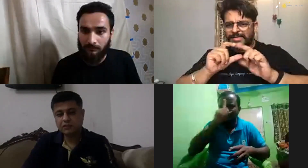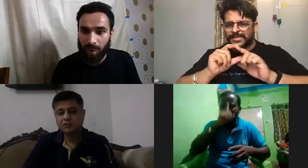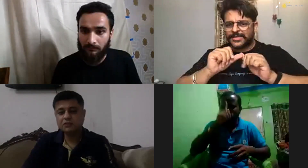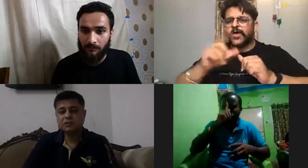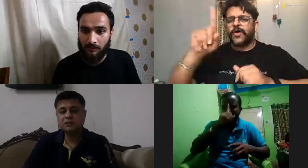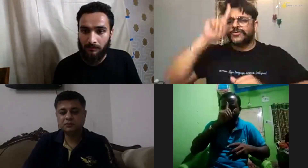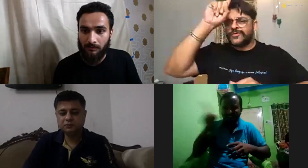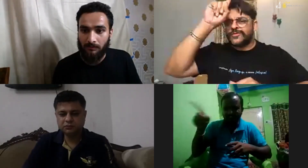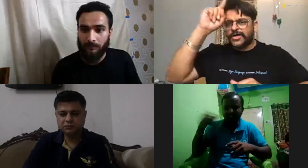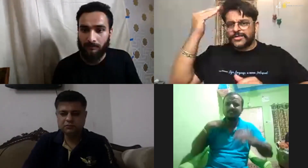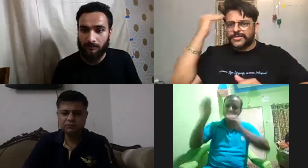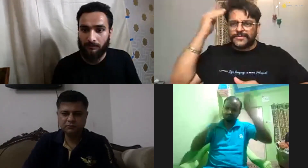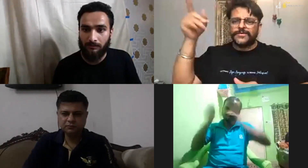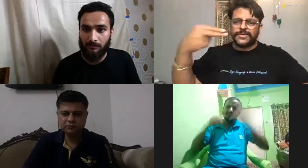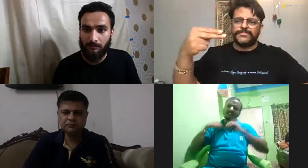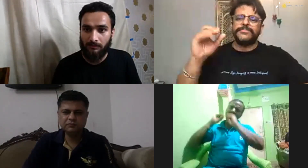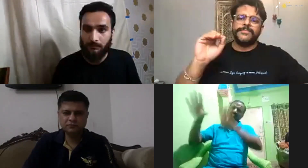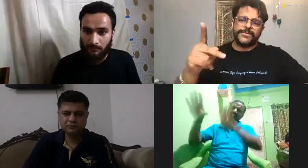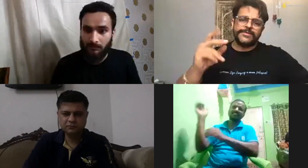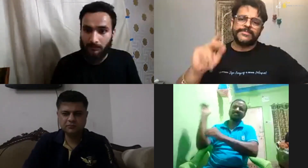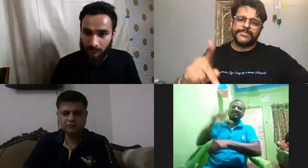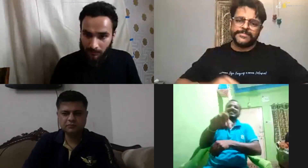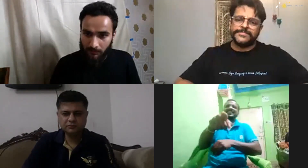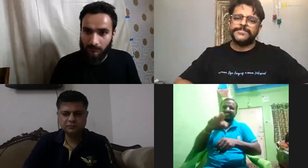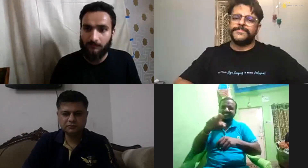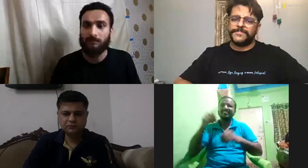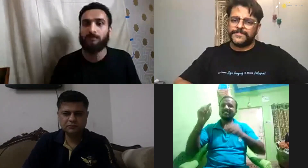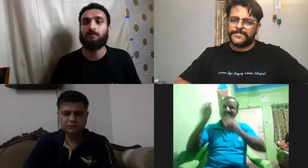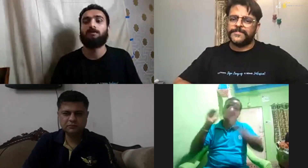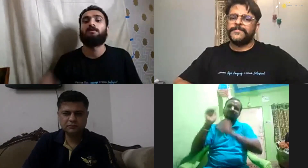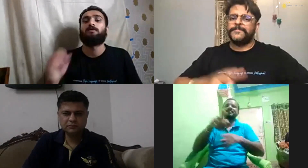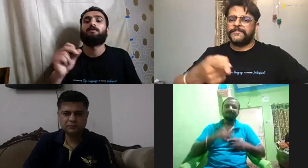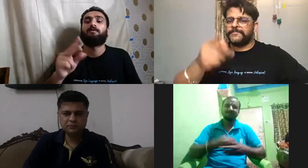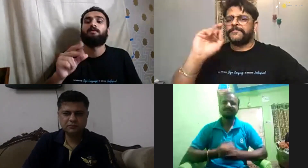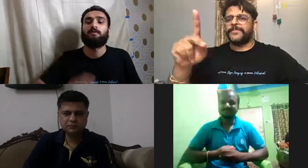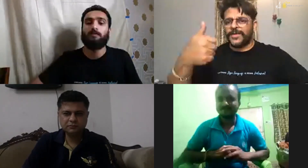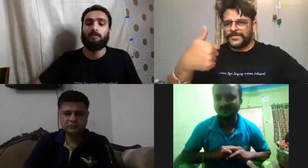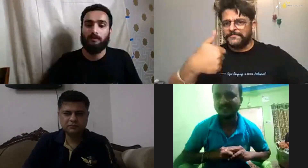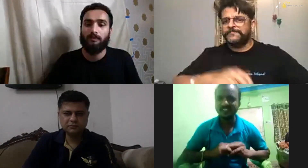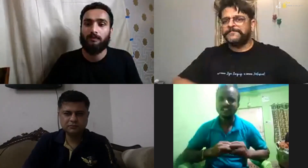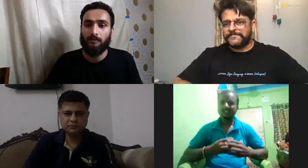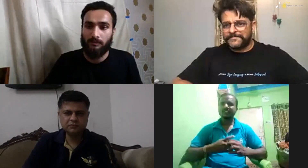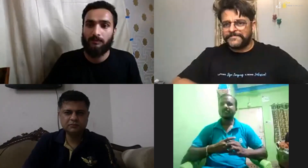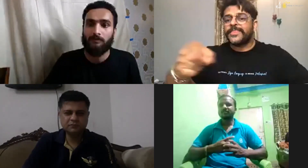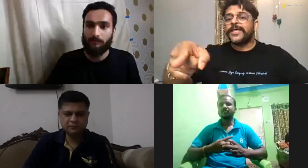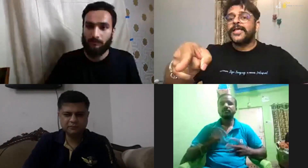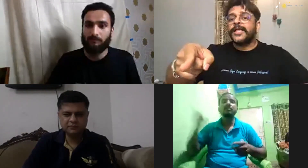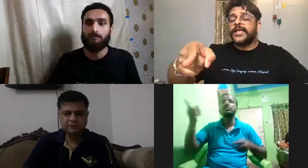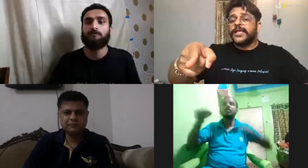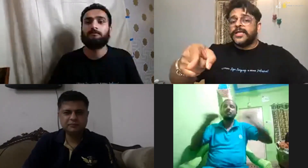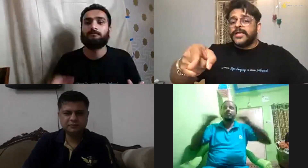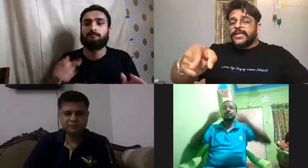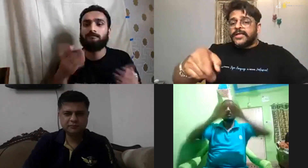CHARAN. Charan probably can help it and tell that what is it called. Yeah, he sent it in the chat window.